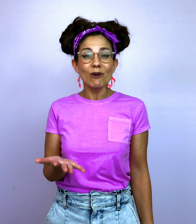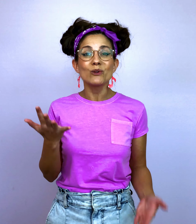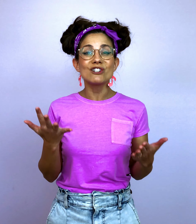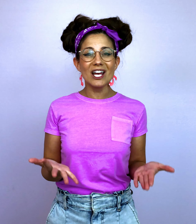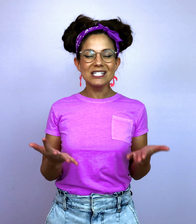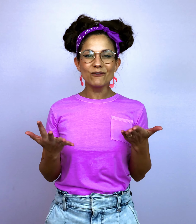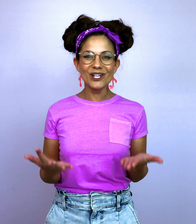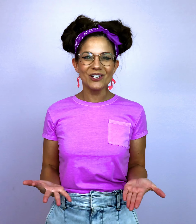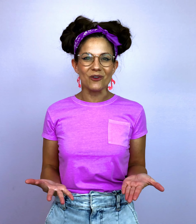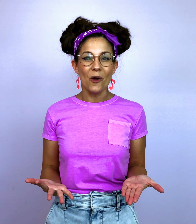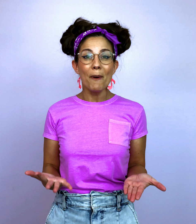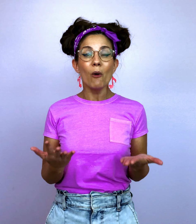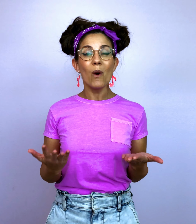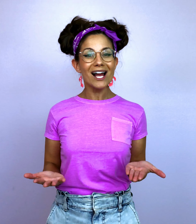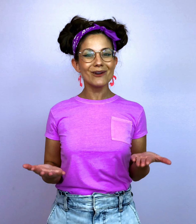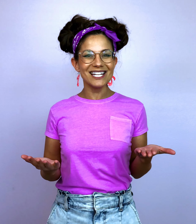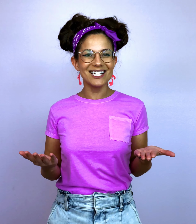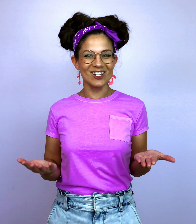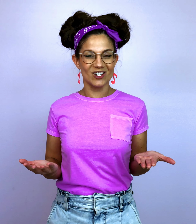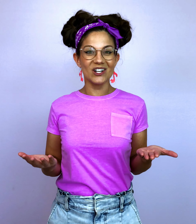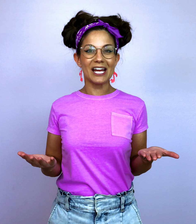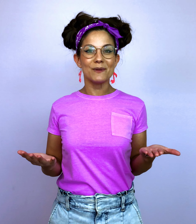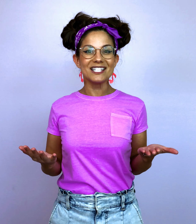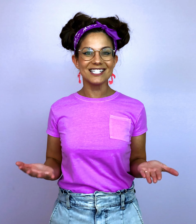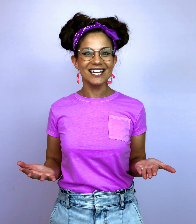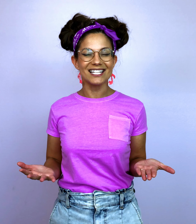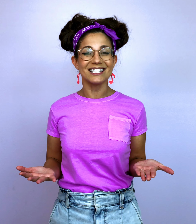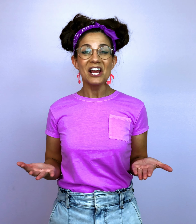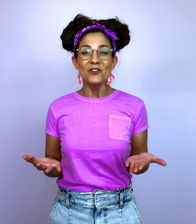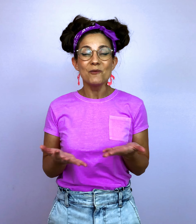wrote just for you about why we need to learn our ABCs.